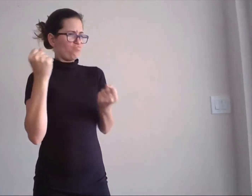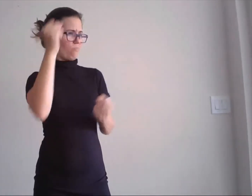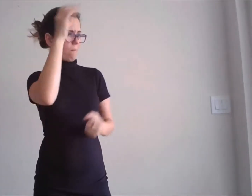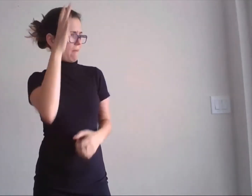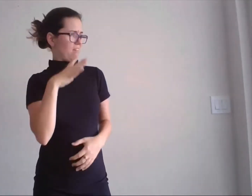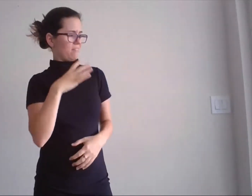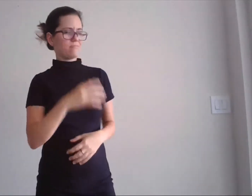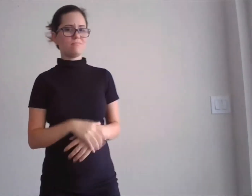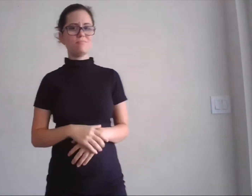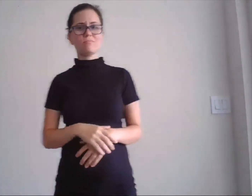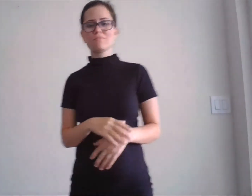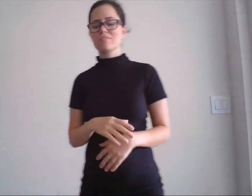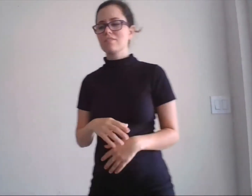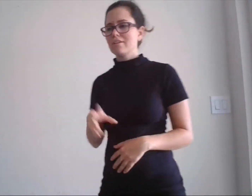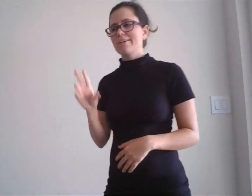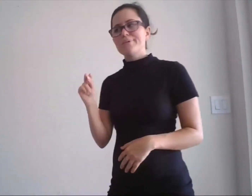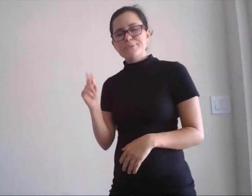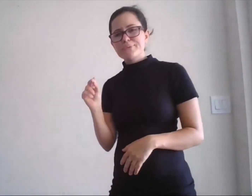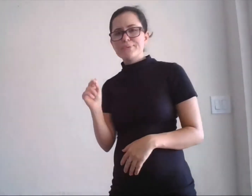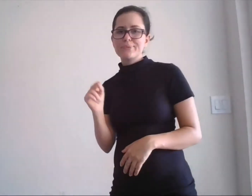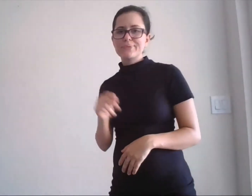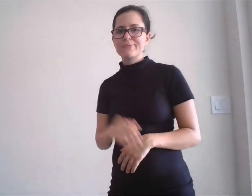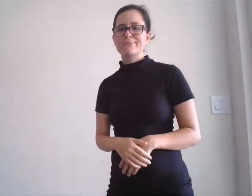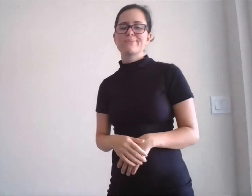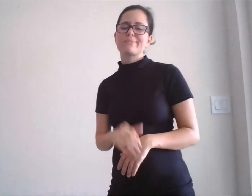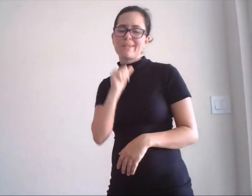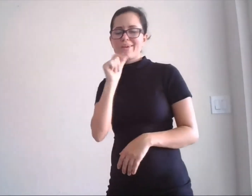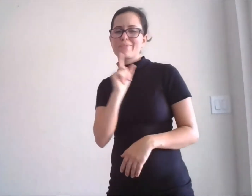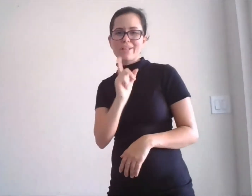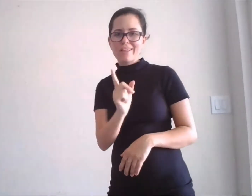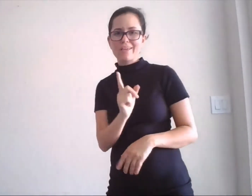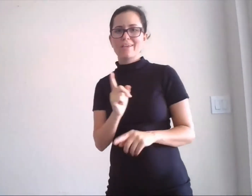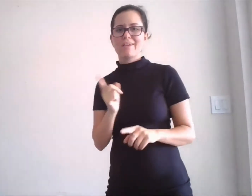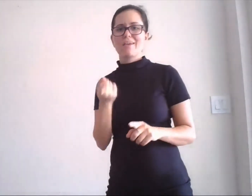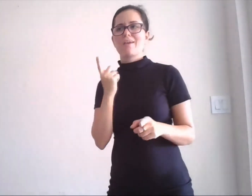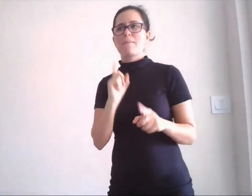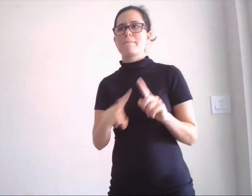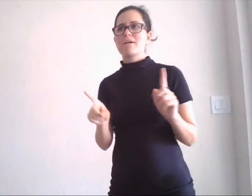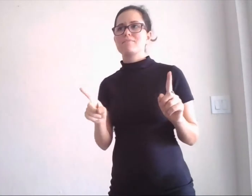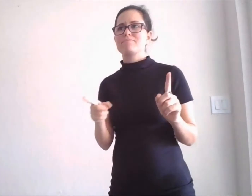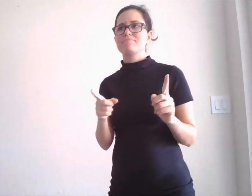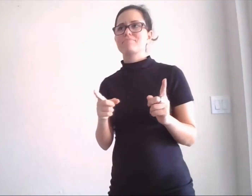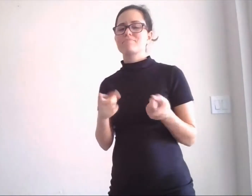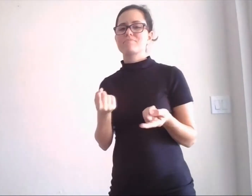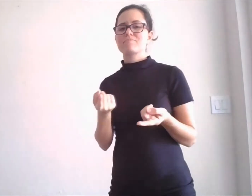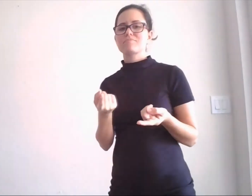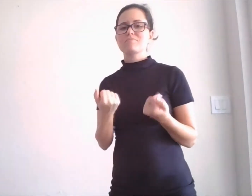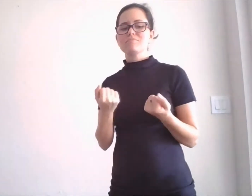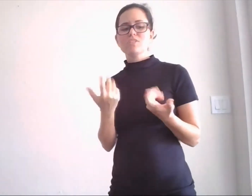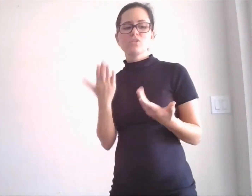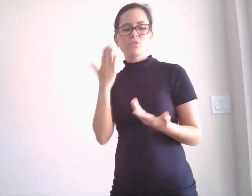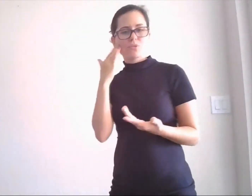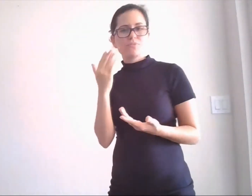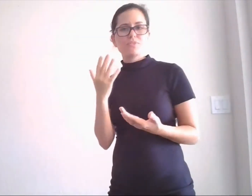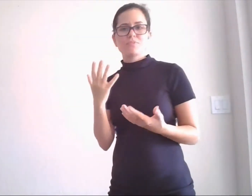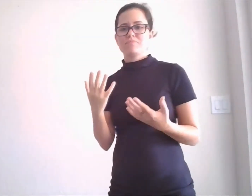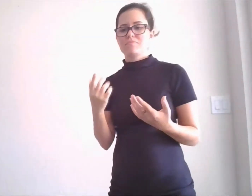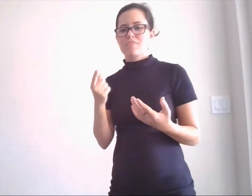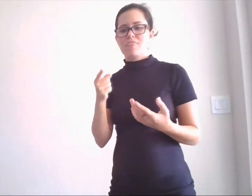you got a lot of questions about your manhood. This is what largely drives me and makes me sort of the driven person that I am. Is that